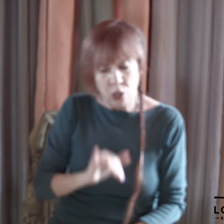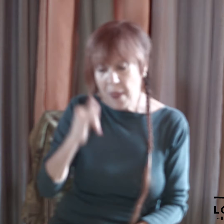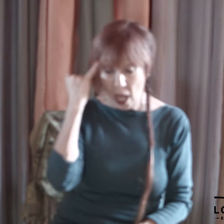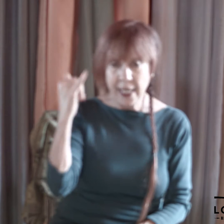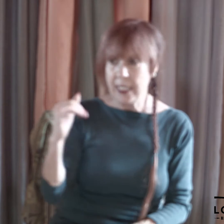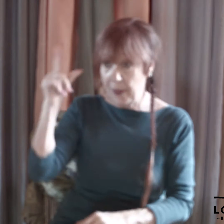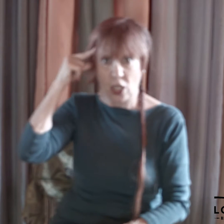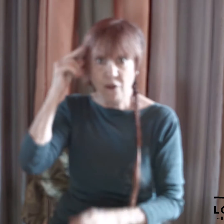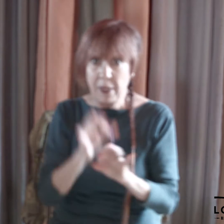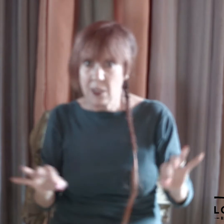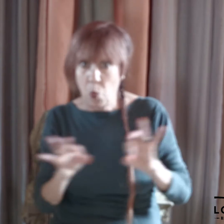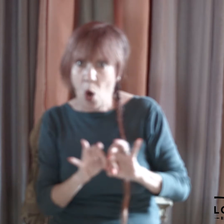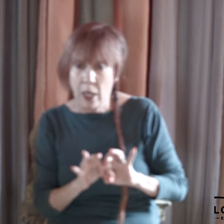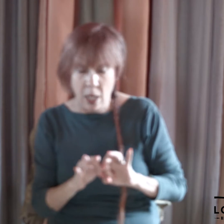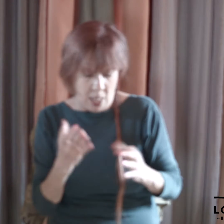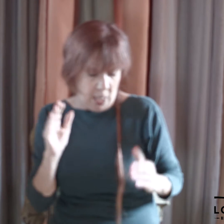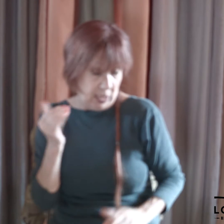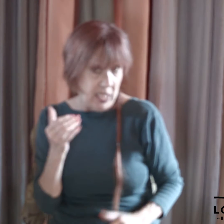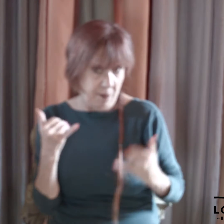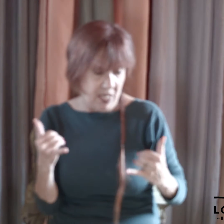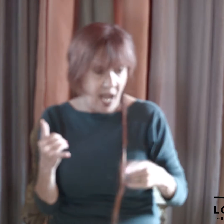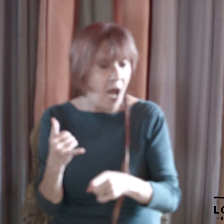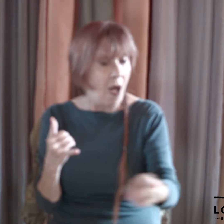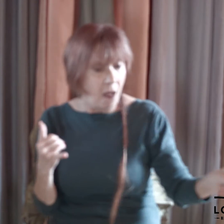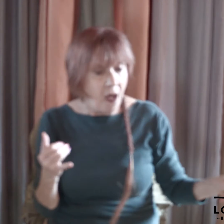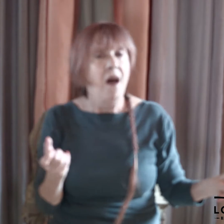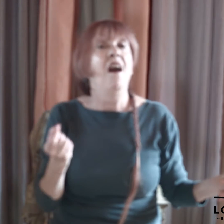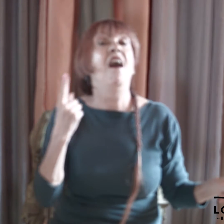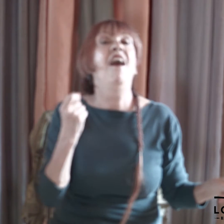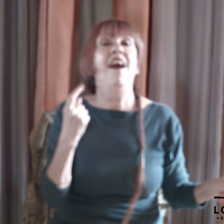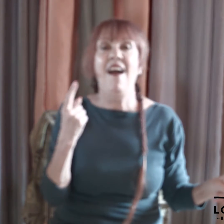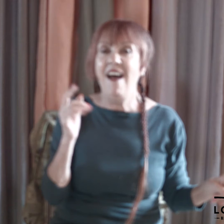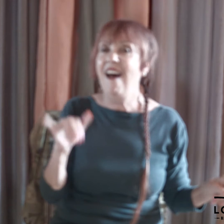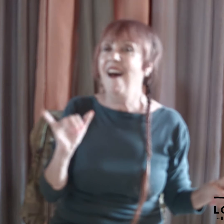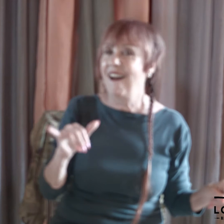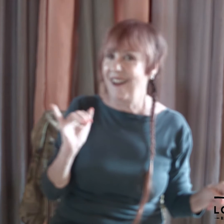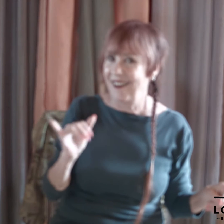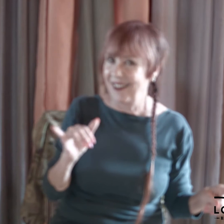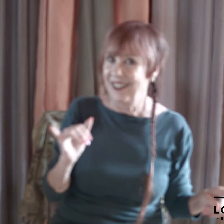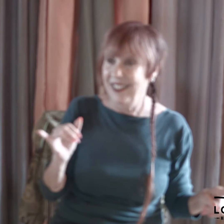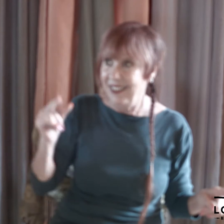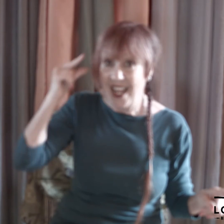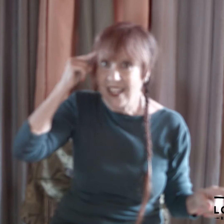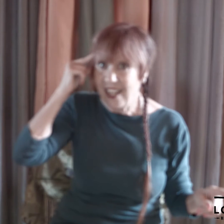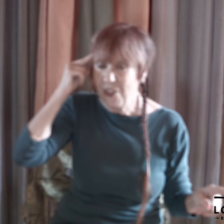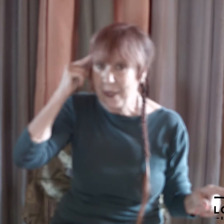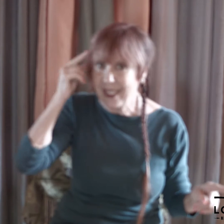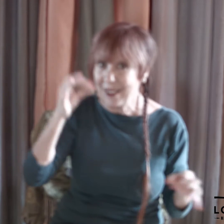that government is important seems to have suddenly occurred to millions of people, which is why this very day that you and